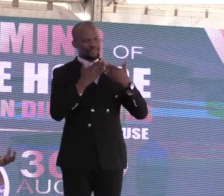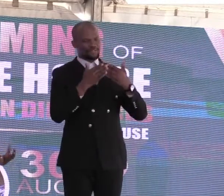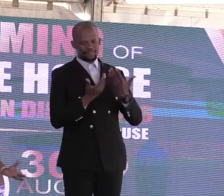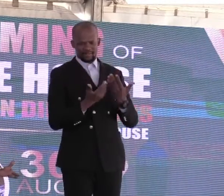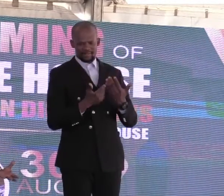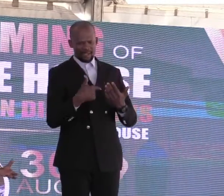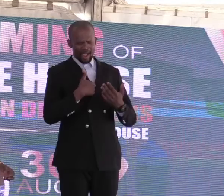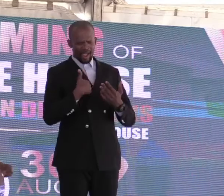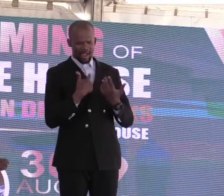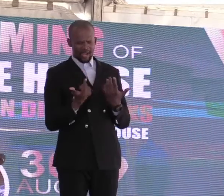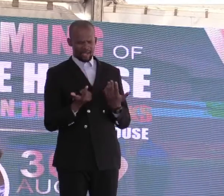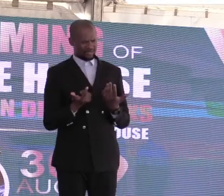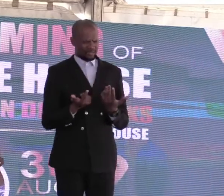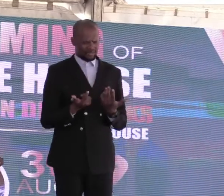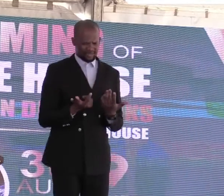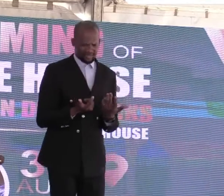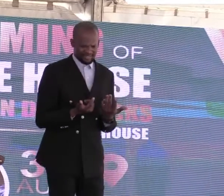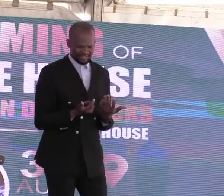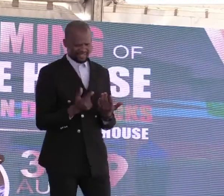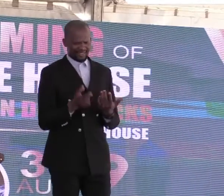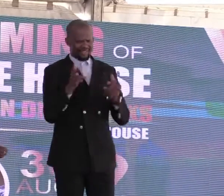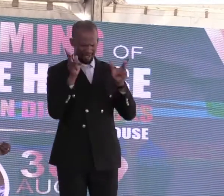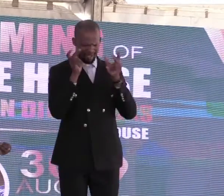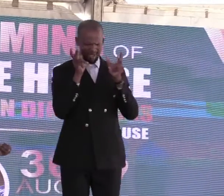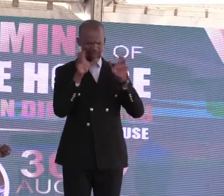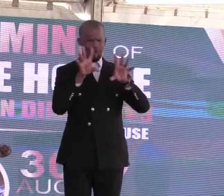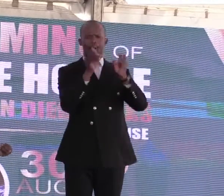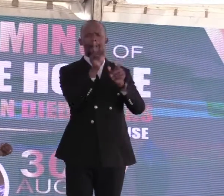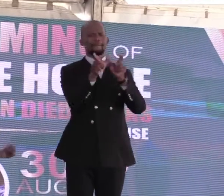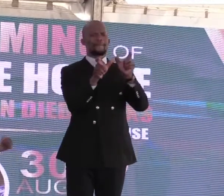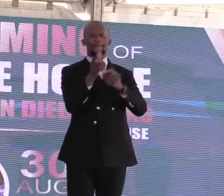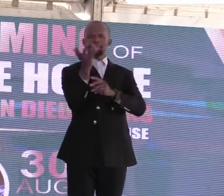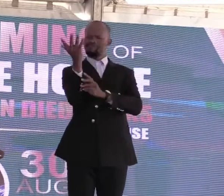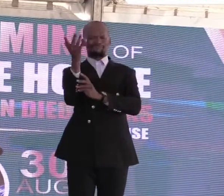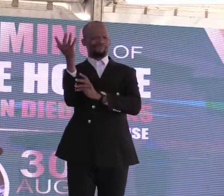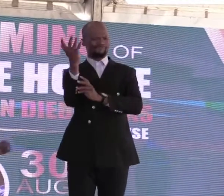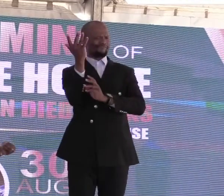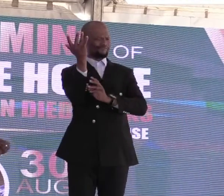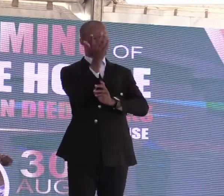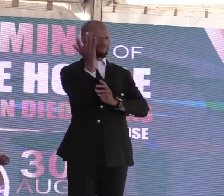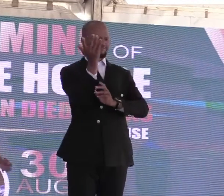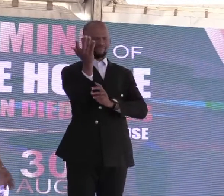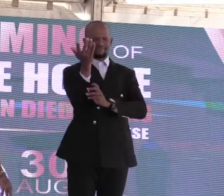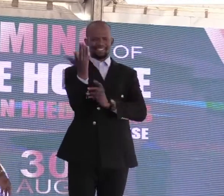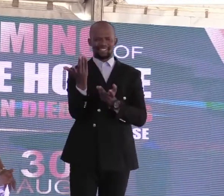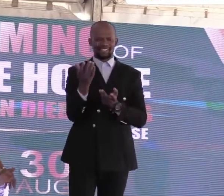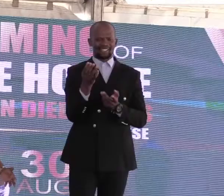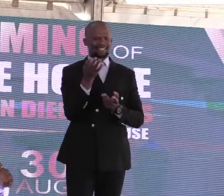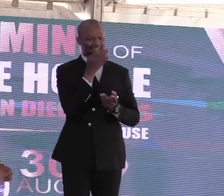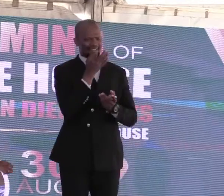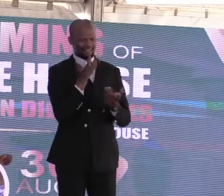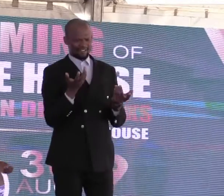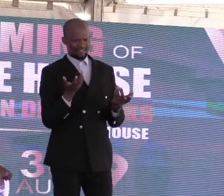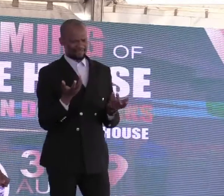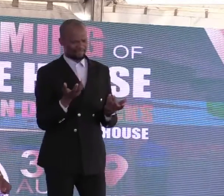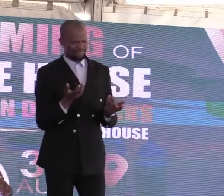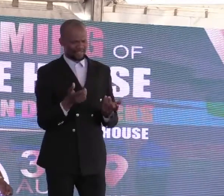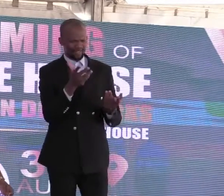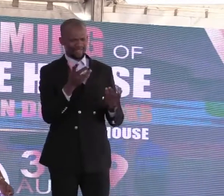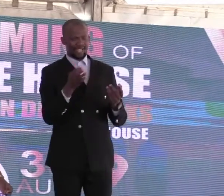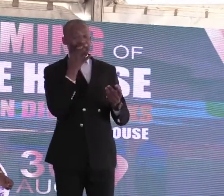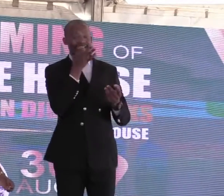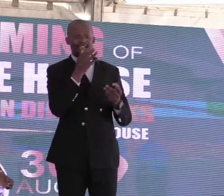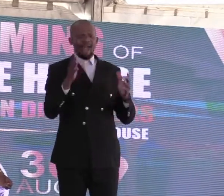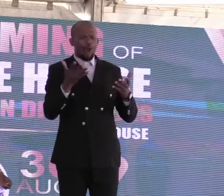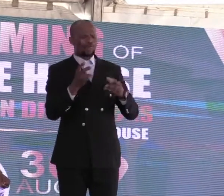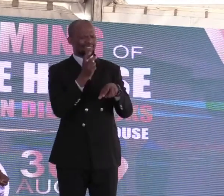I heard most of the speakers who actually went to see my mom said how difficult it